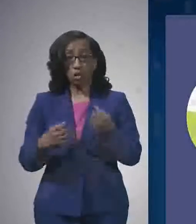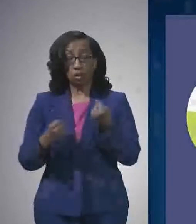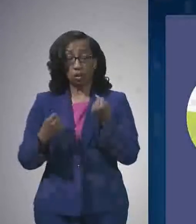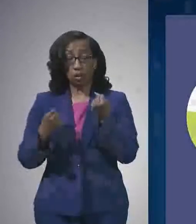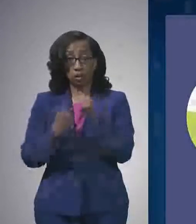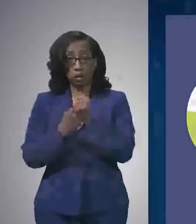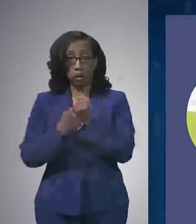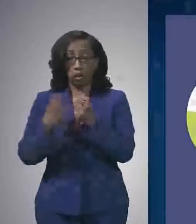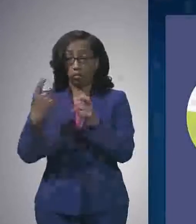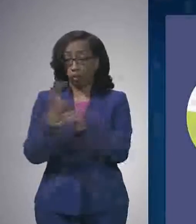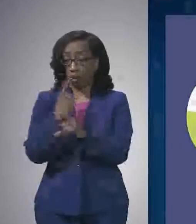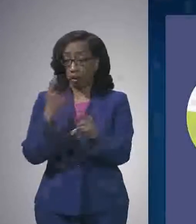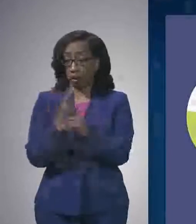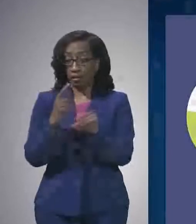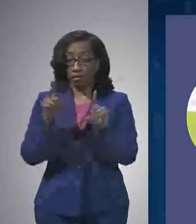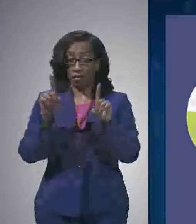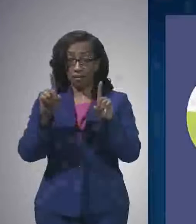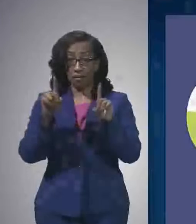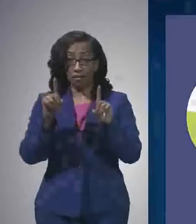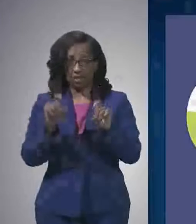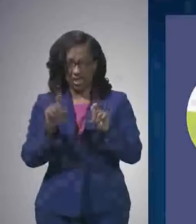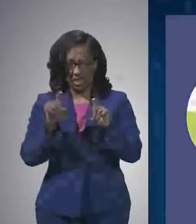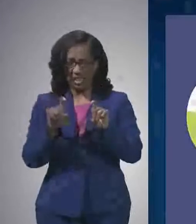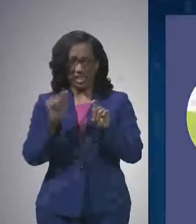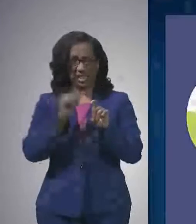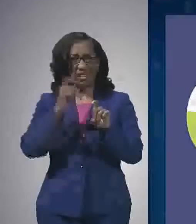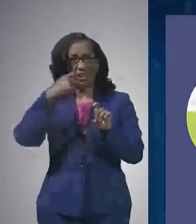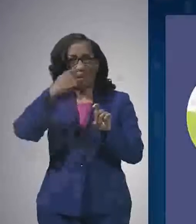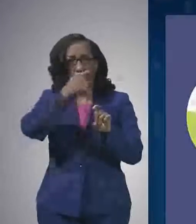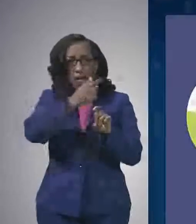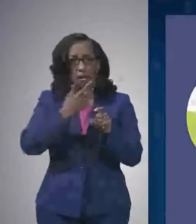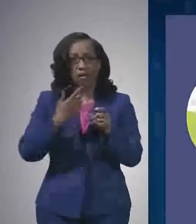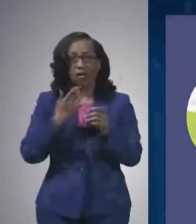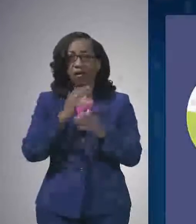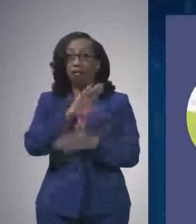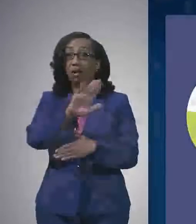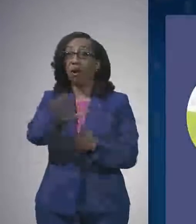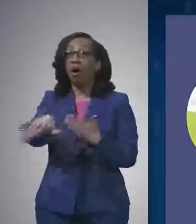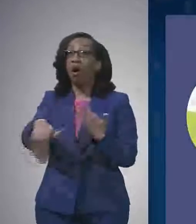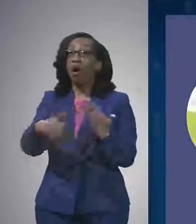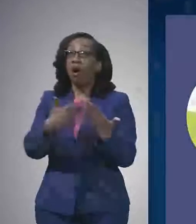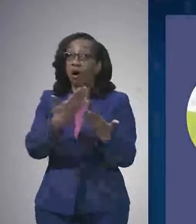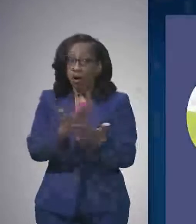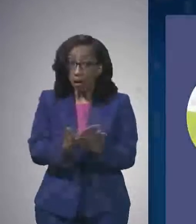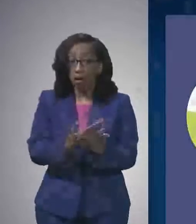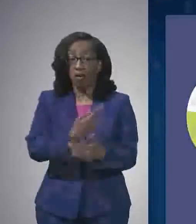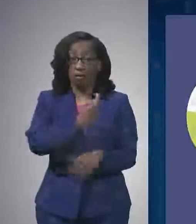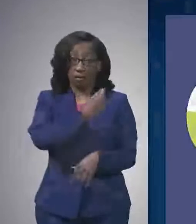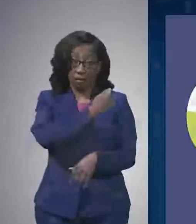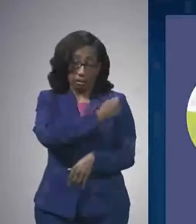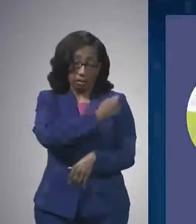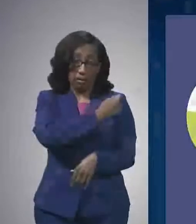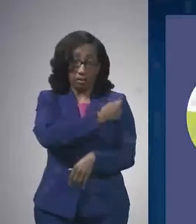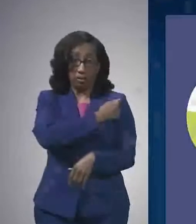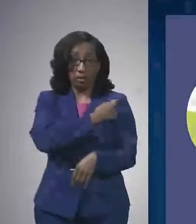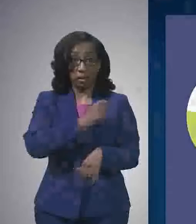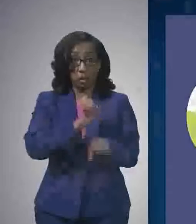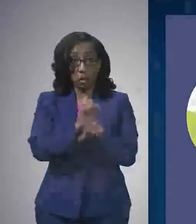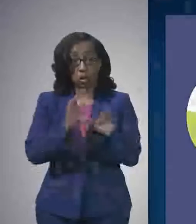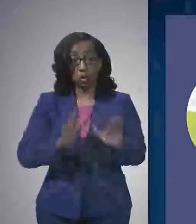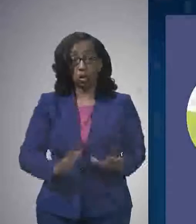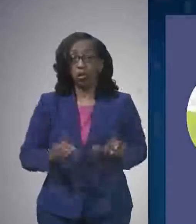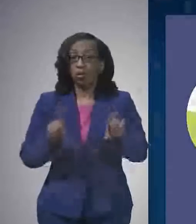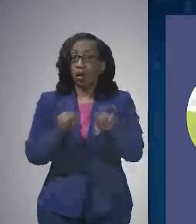of regular testing of all unvaccinated employees. And in addition to that, we spent a great deal